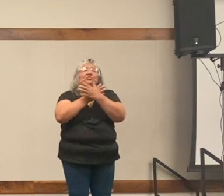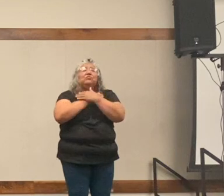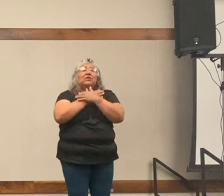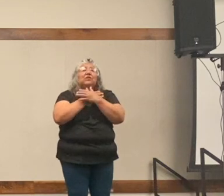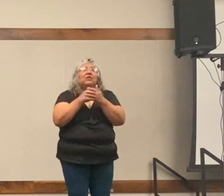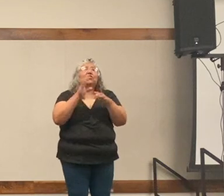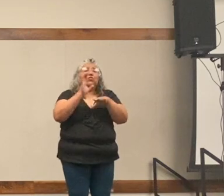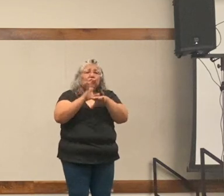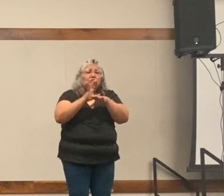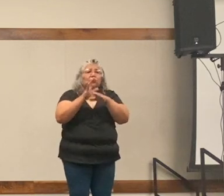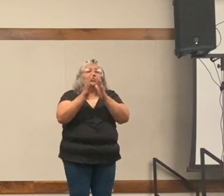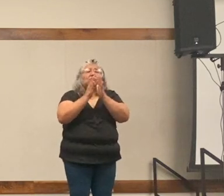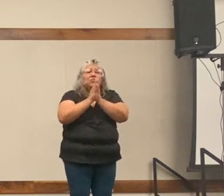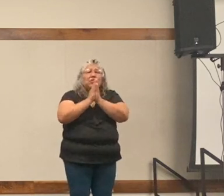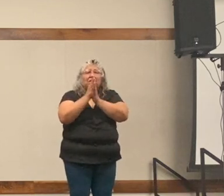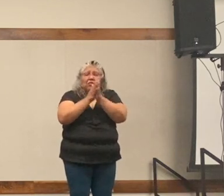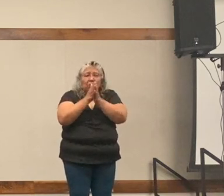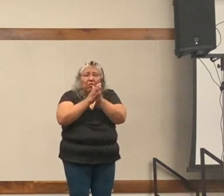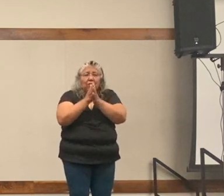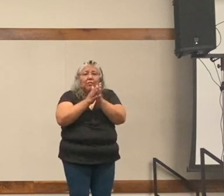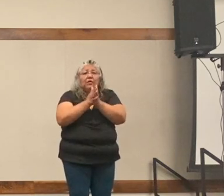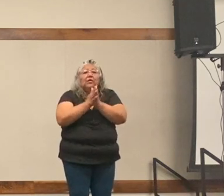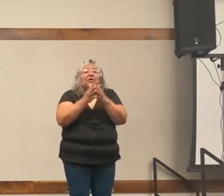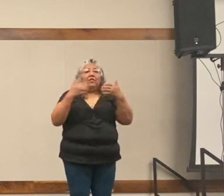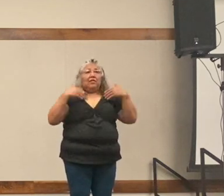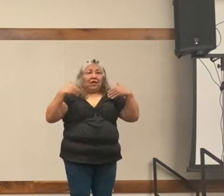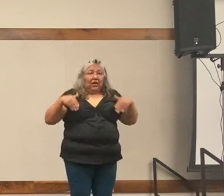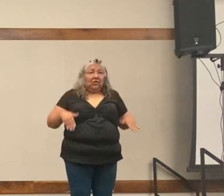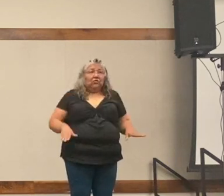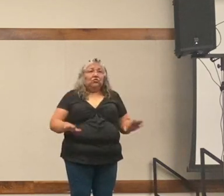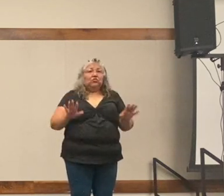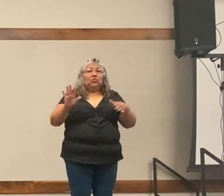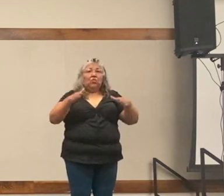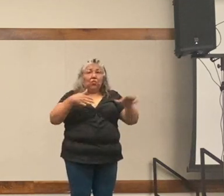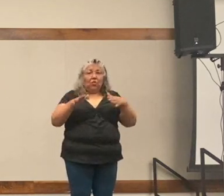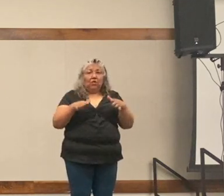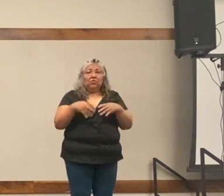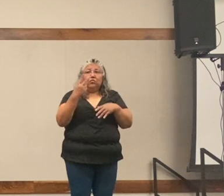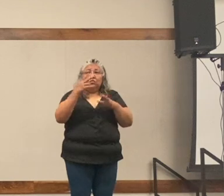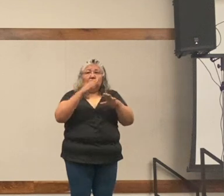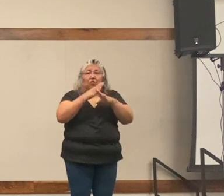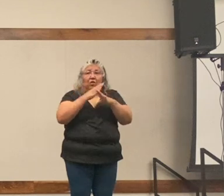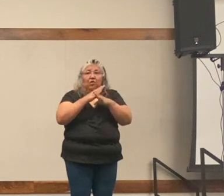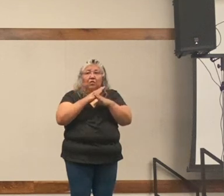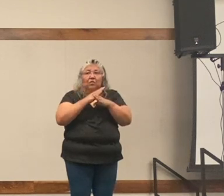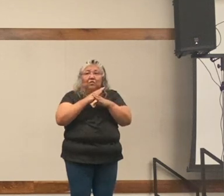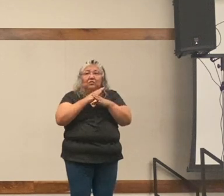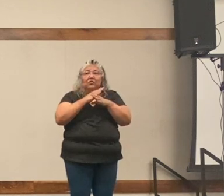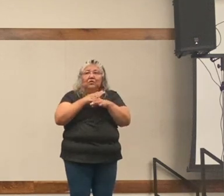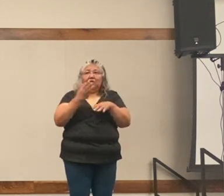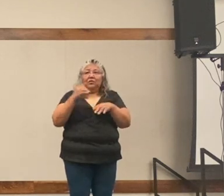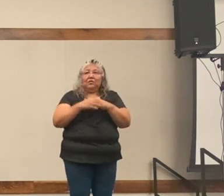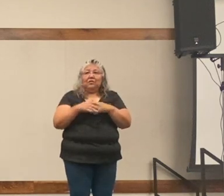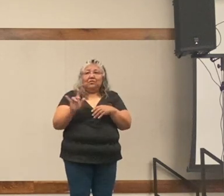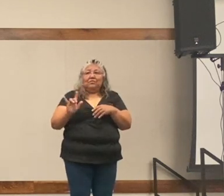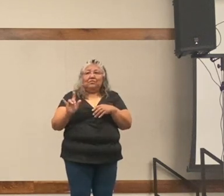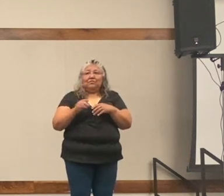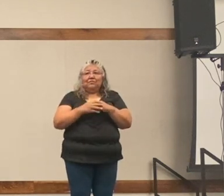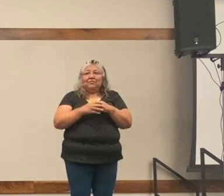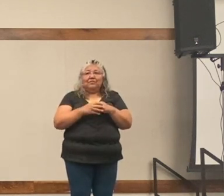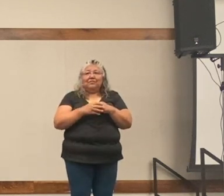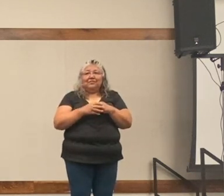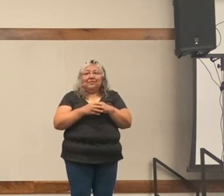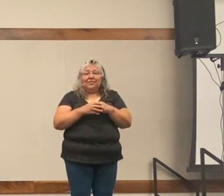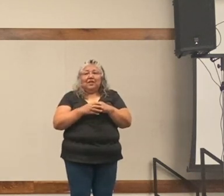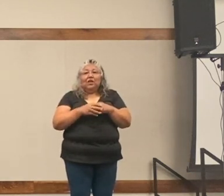praying passionately. So here's the thing. The angel walks him over the two guards that he was between. Not like this, quietly.